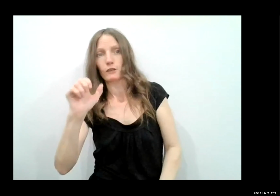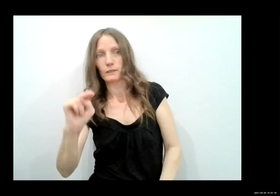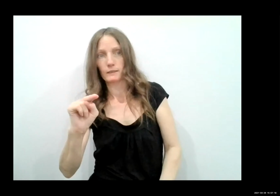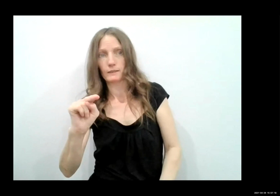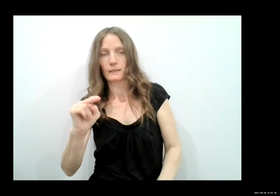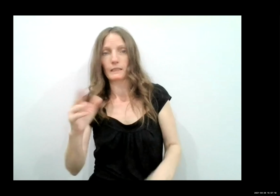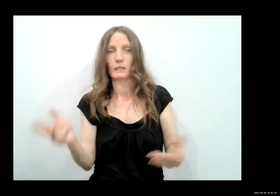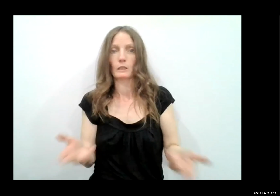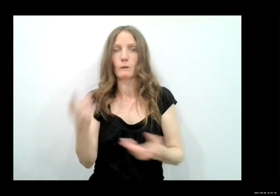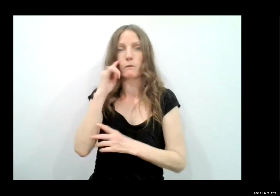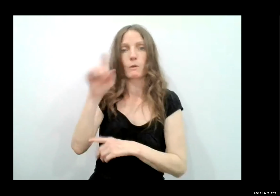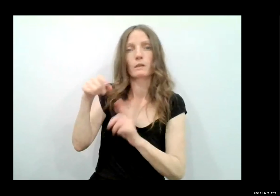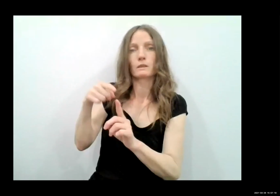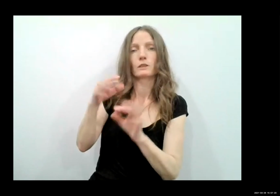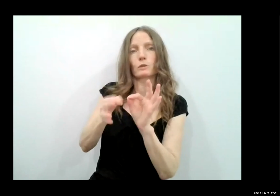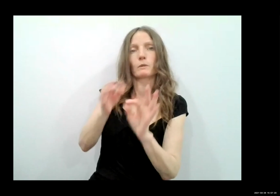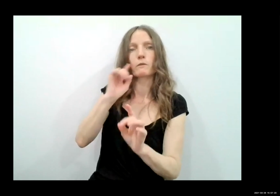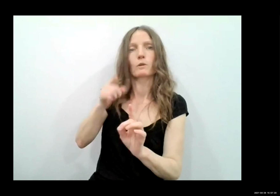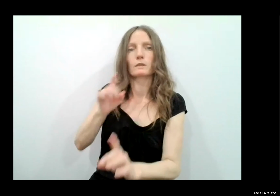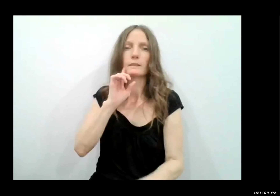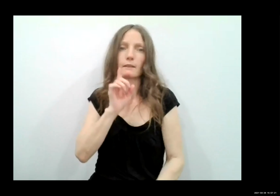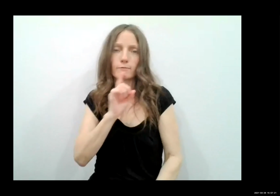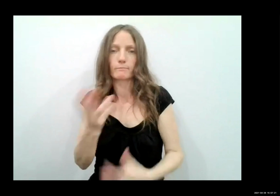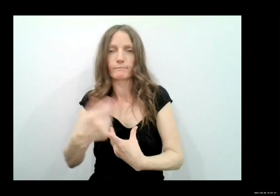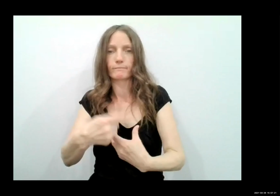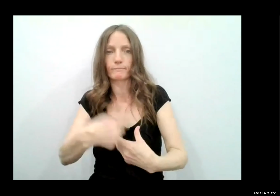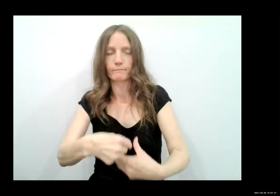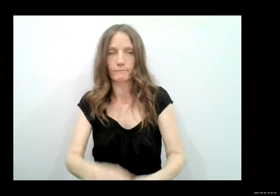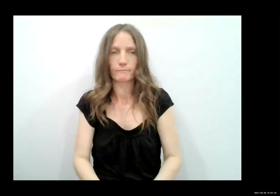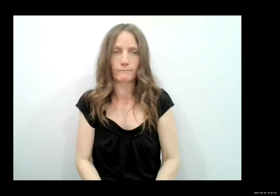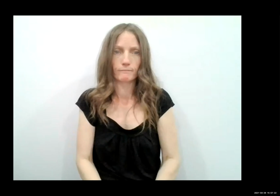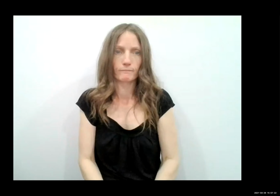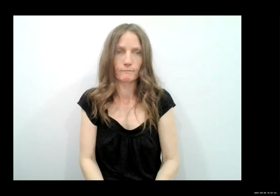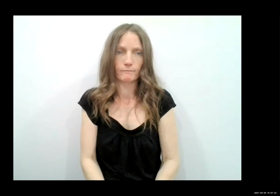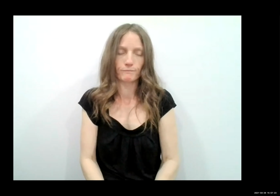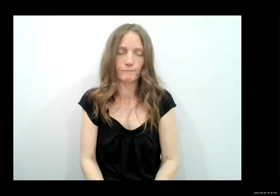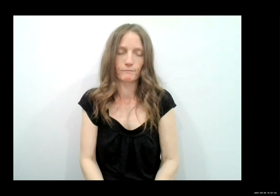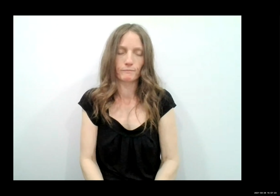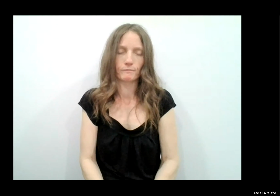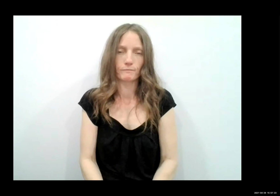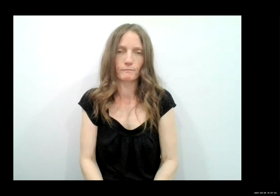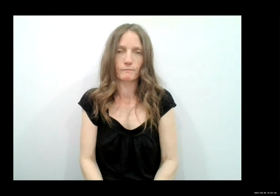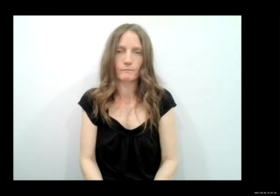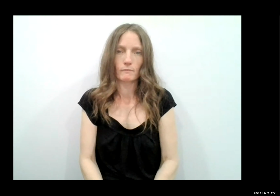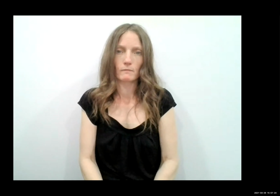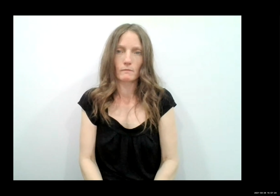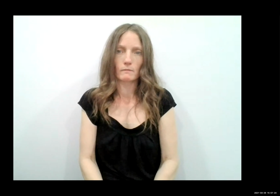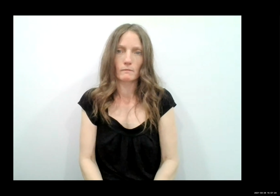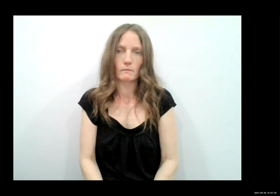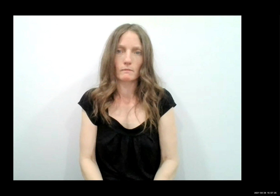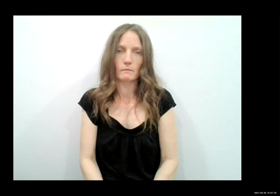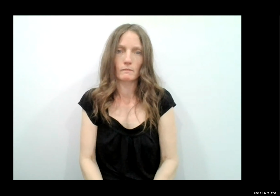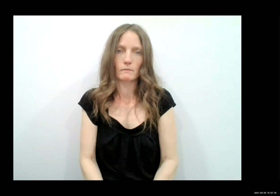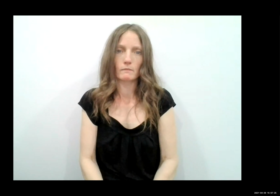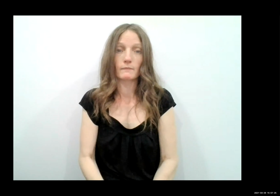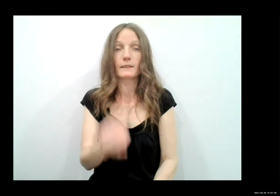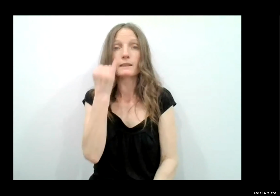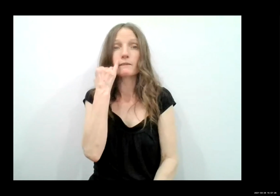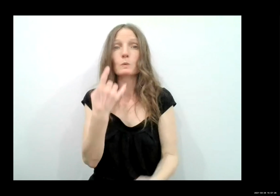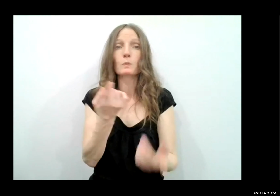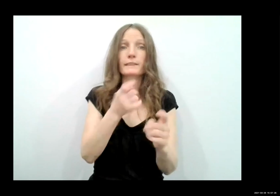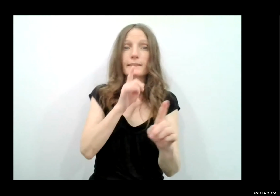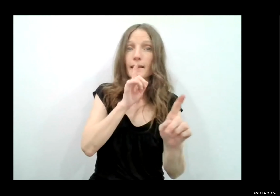deaf participants. So if at any point we have a Q&A where you might be unmuting and offering a